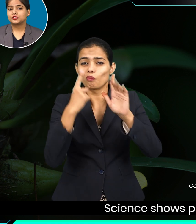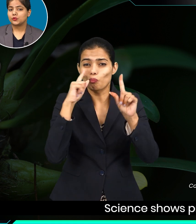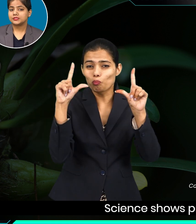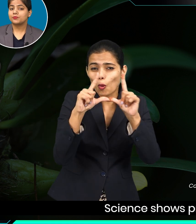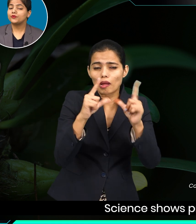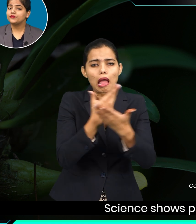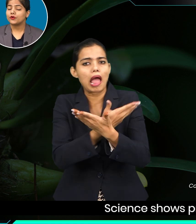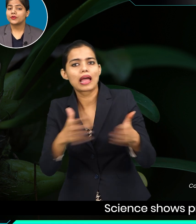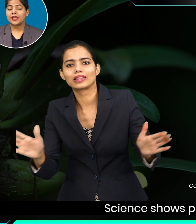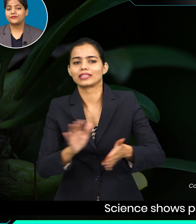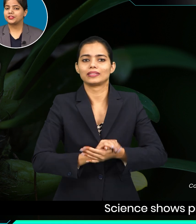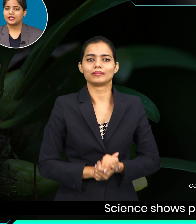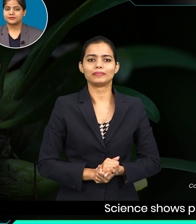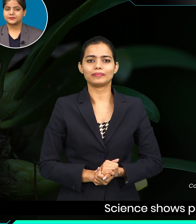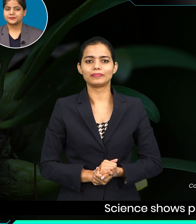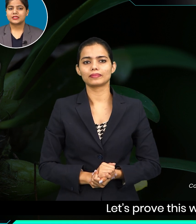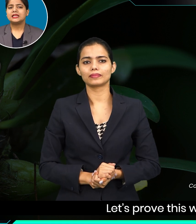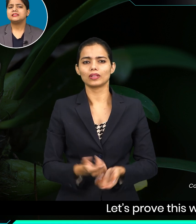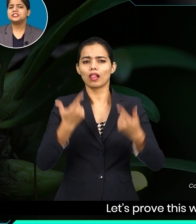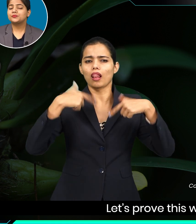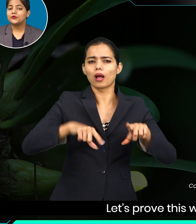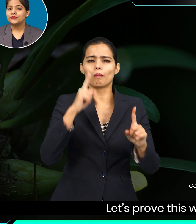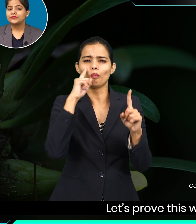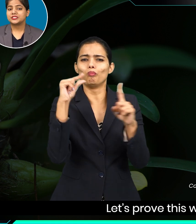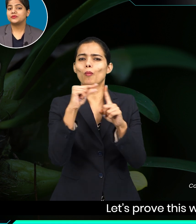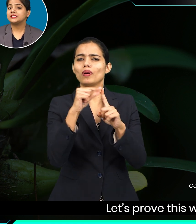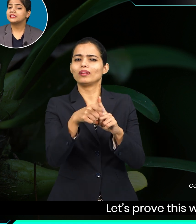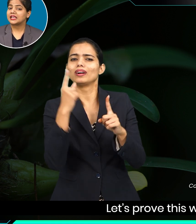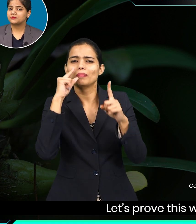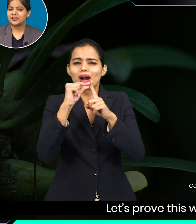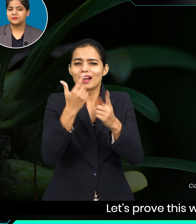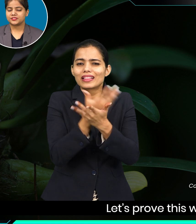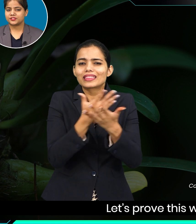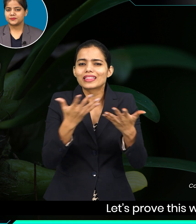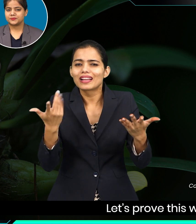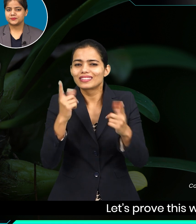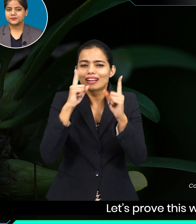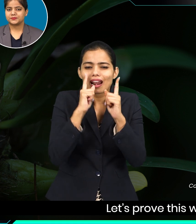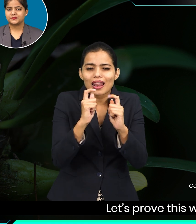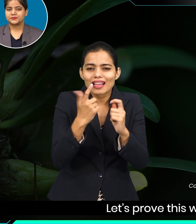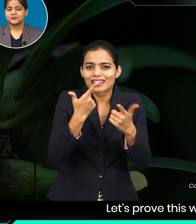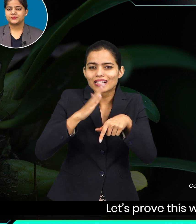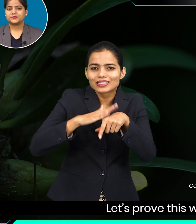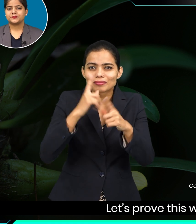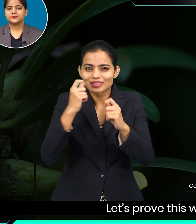Science shows proof for everything. Let's prove this with an experiment.